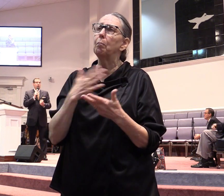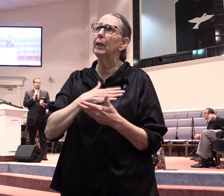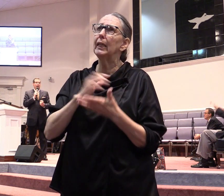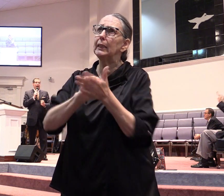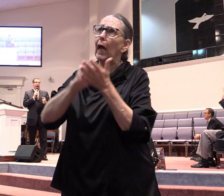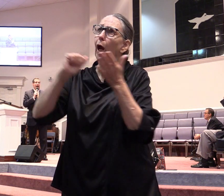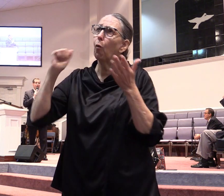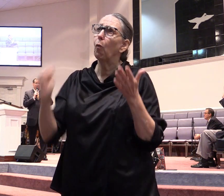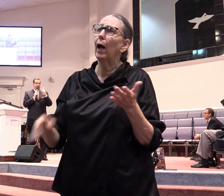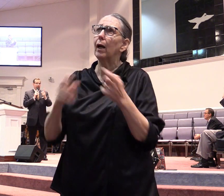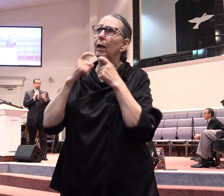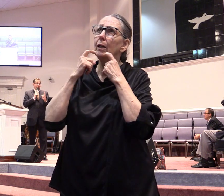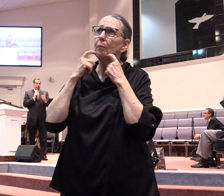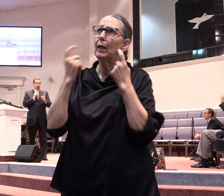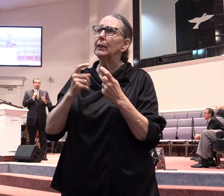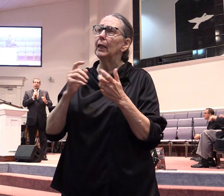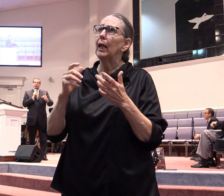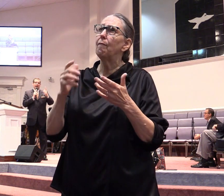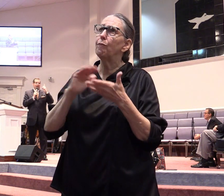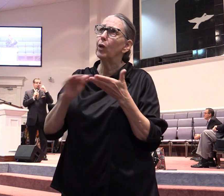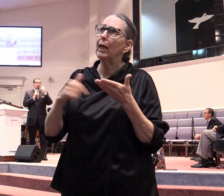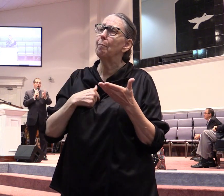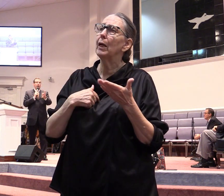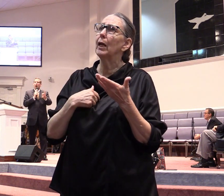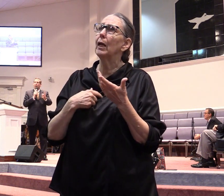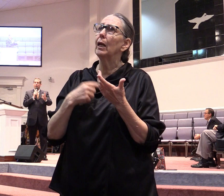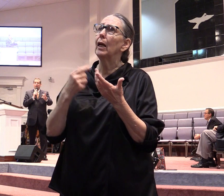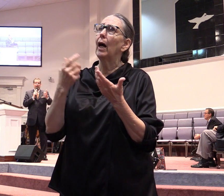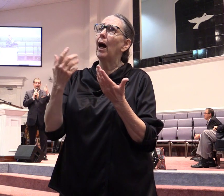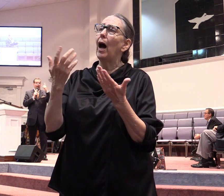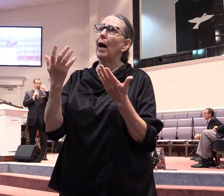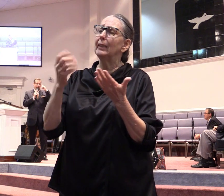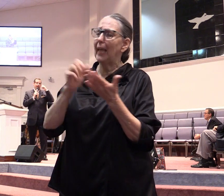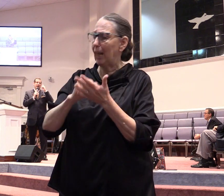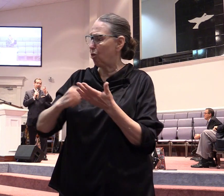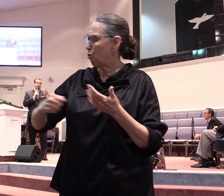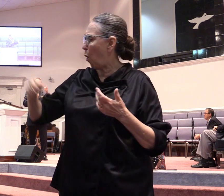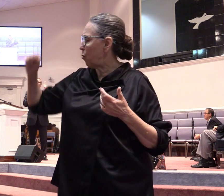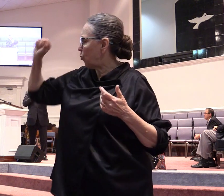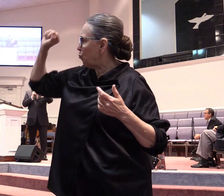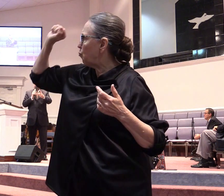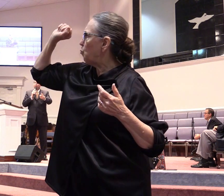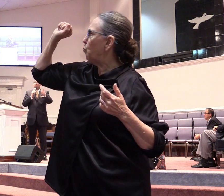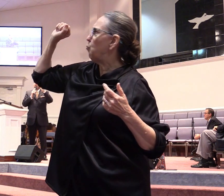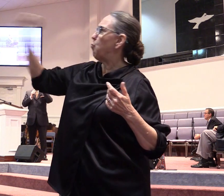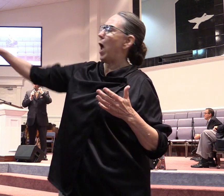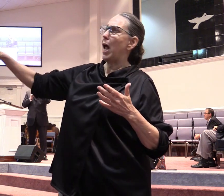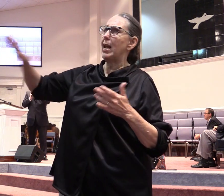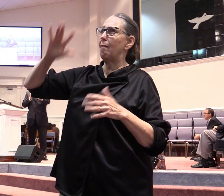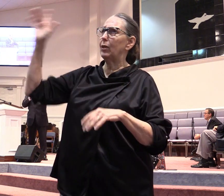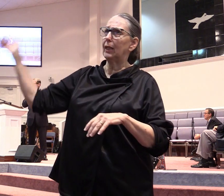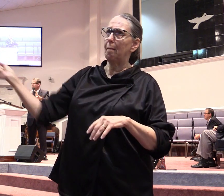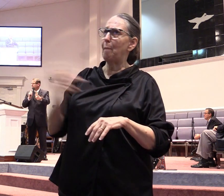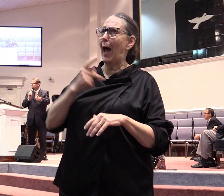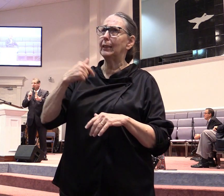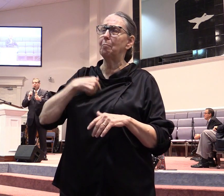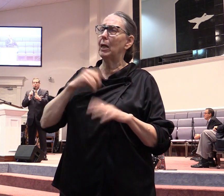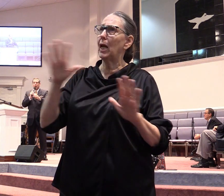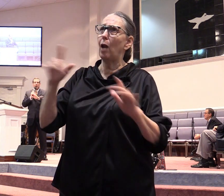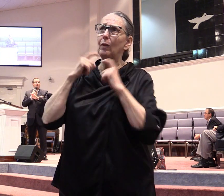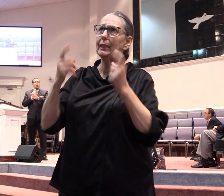please move it from my life and forgive me, and take it so far from my life that it never, ever